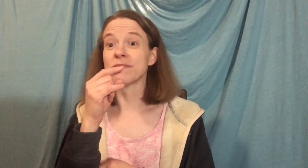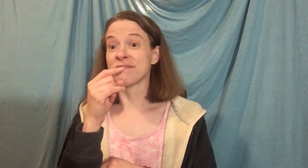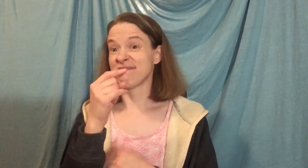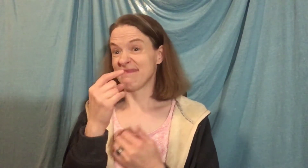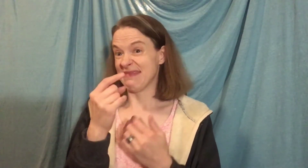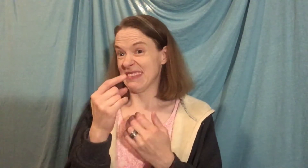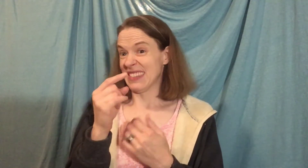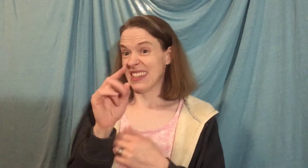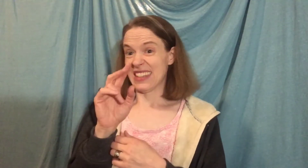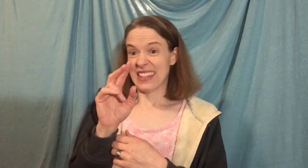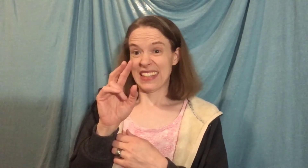their children.